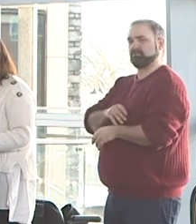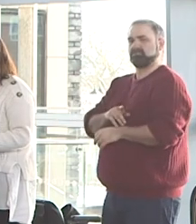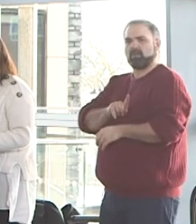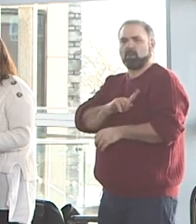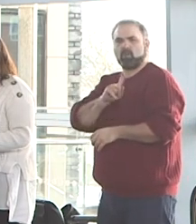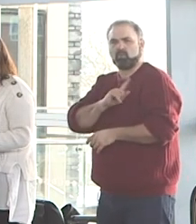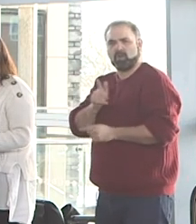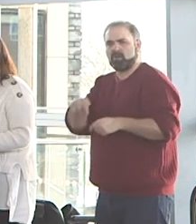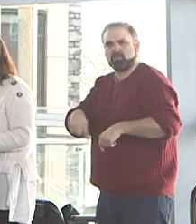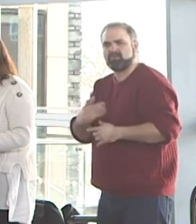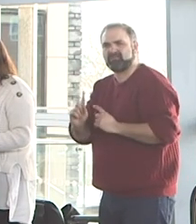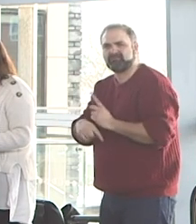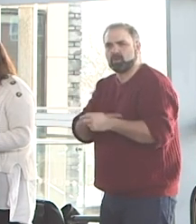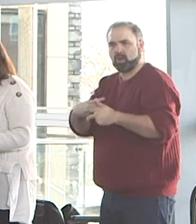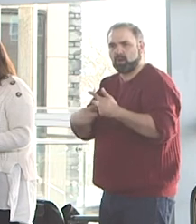job search,